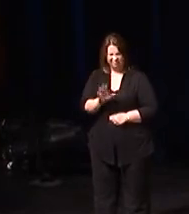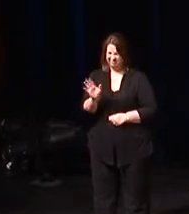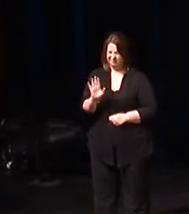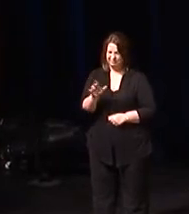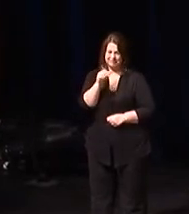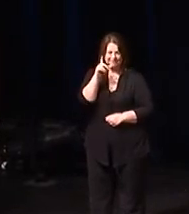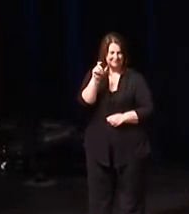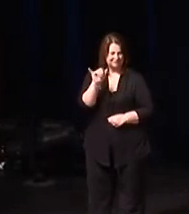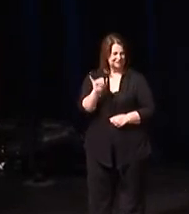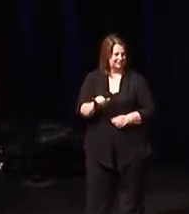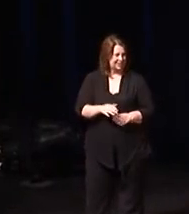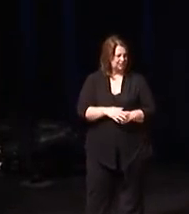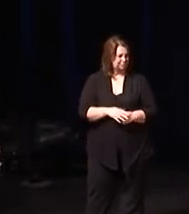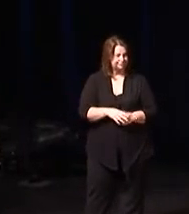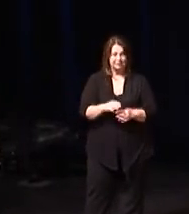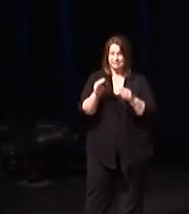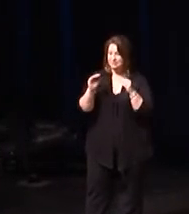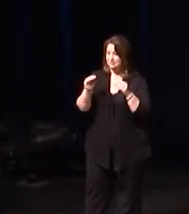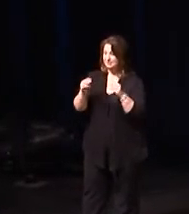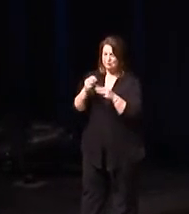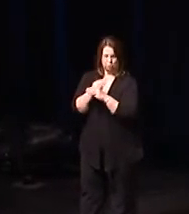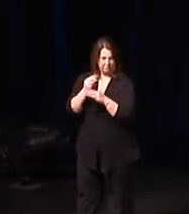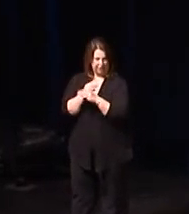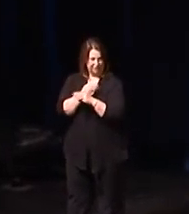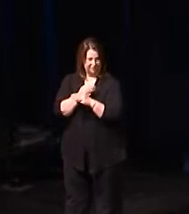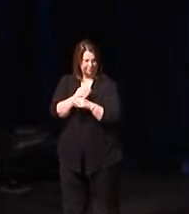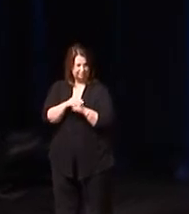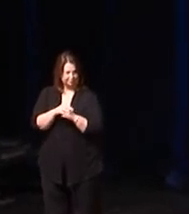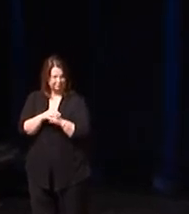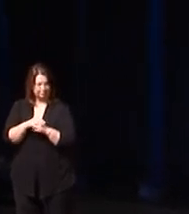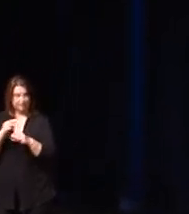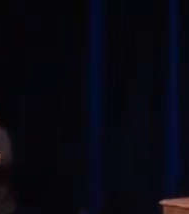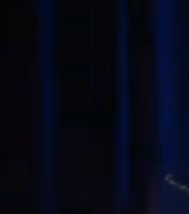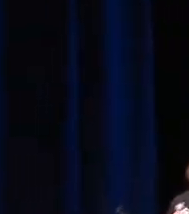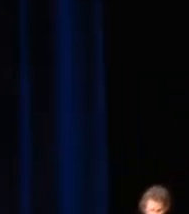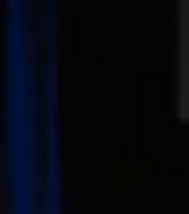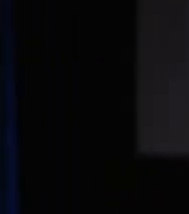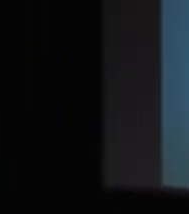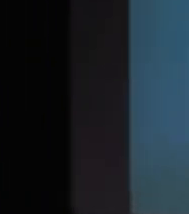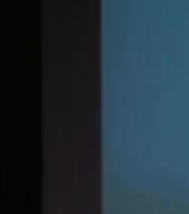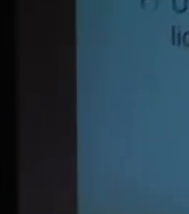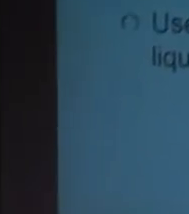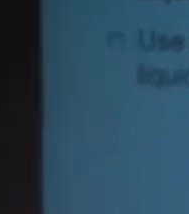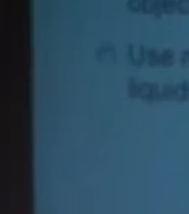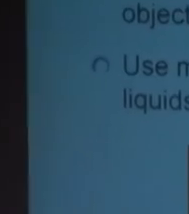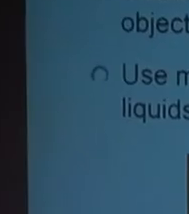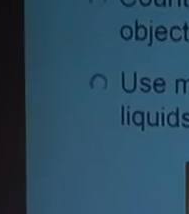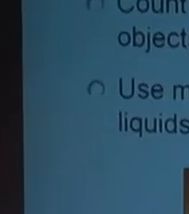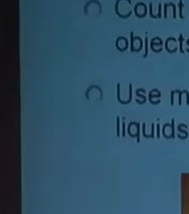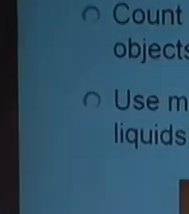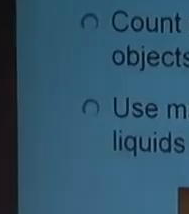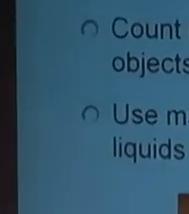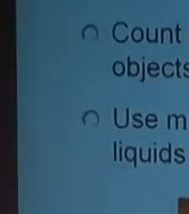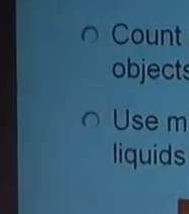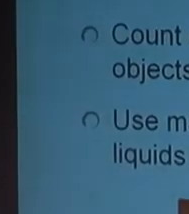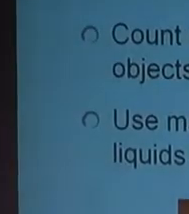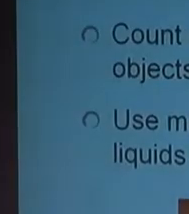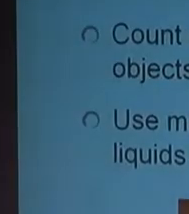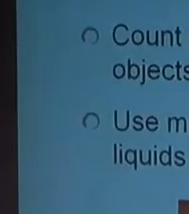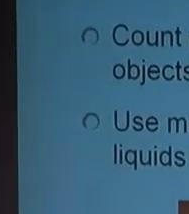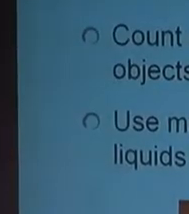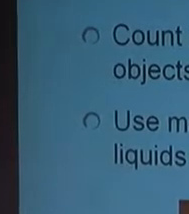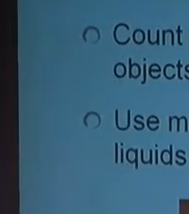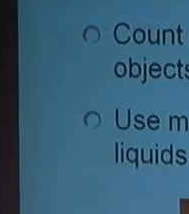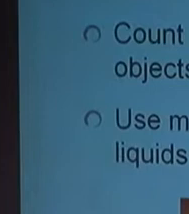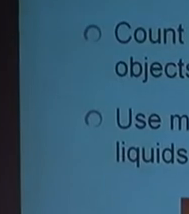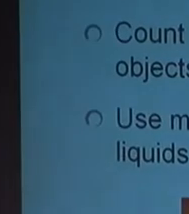that. Teaching math. You got to teach them that math concepts apply to many different objects. They apply to small